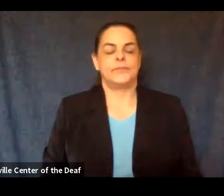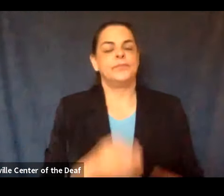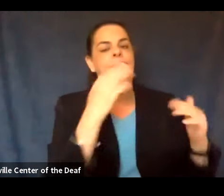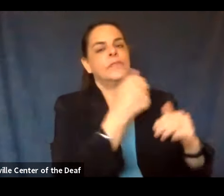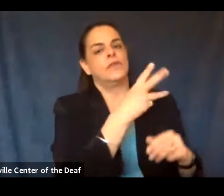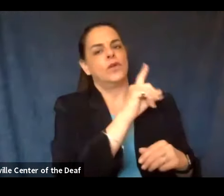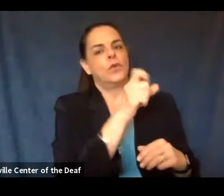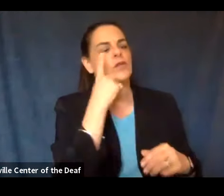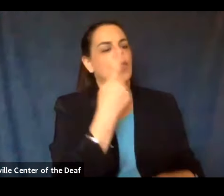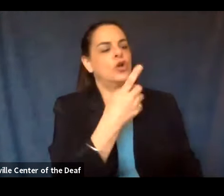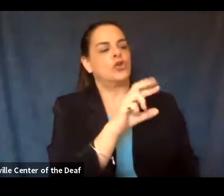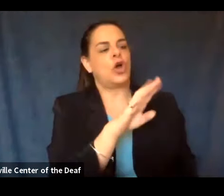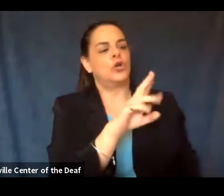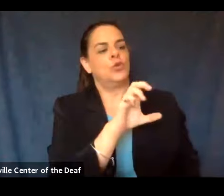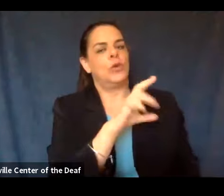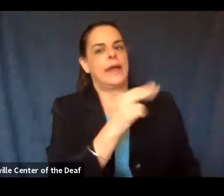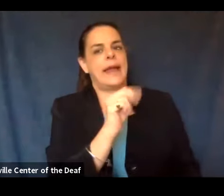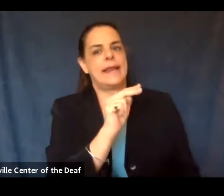are for Dr. Buchanan.